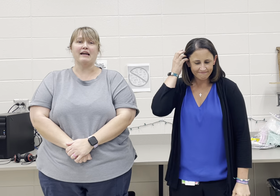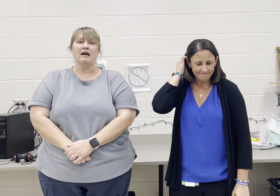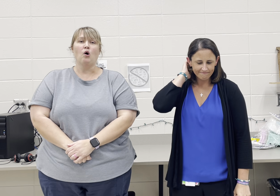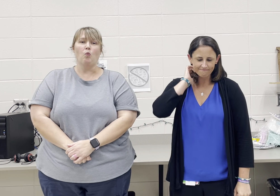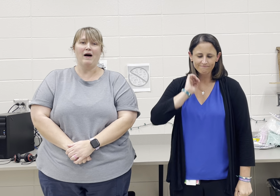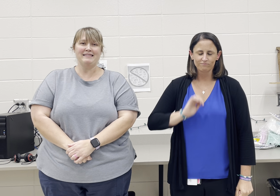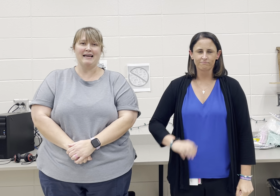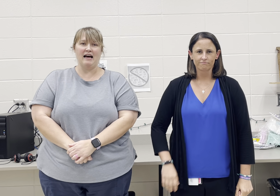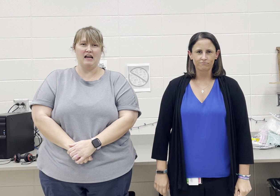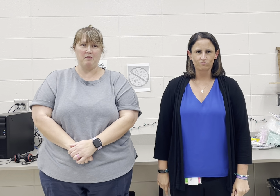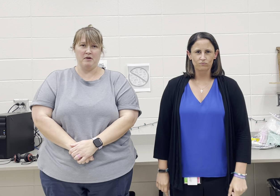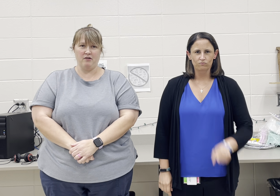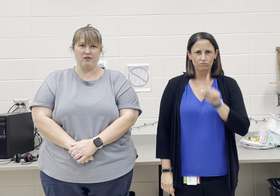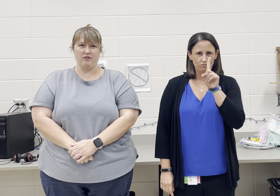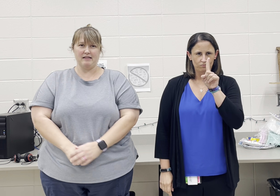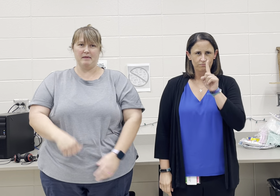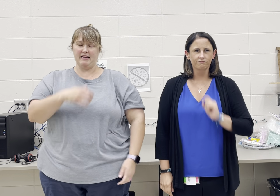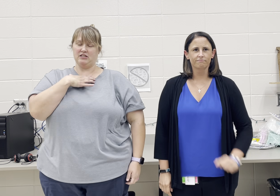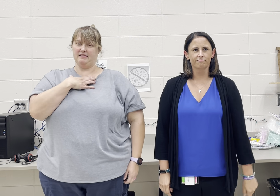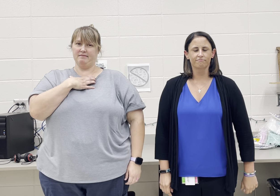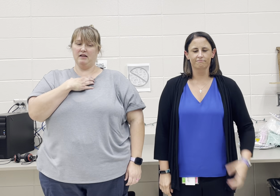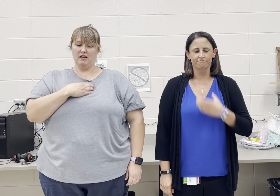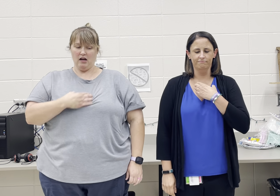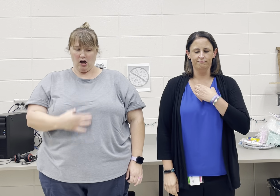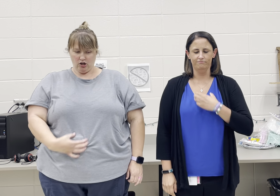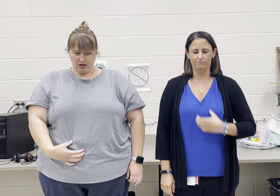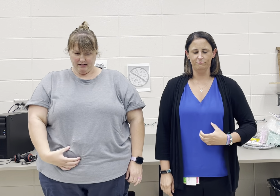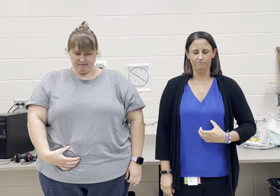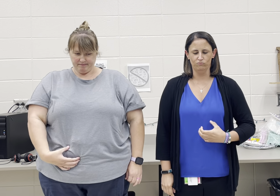Hungry. One time. No further explanation. Hungry. 1.